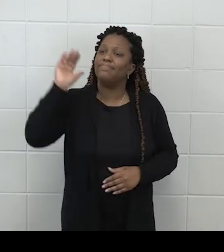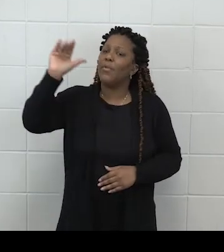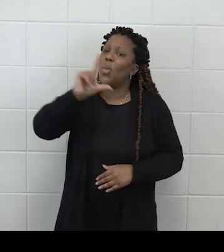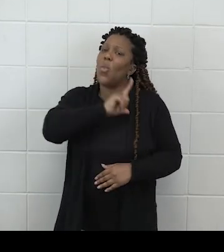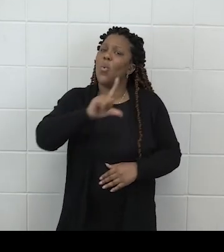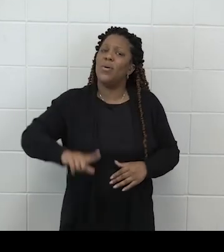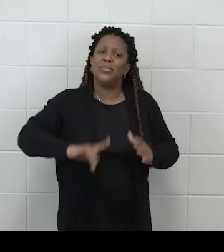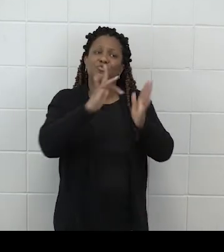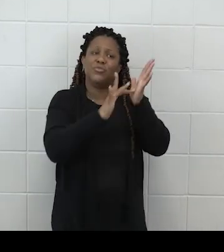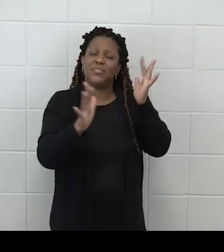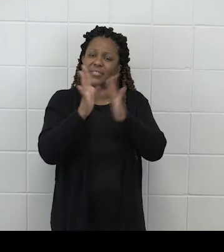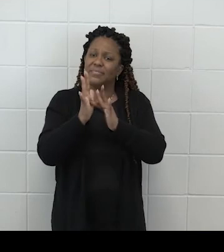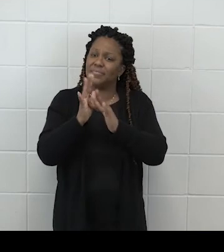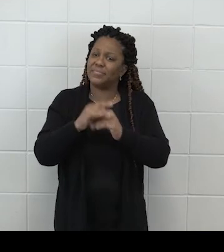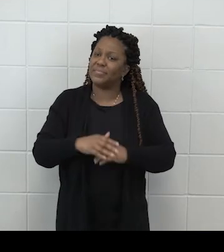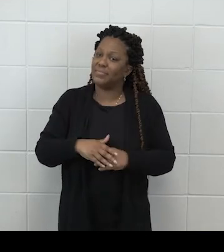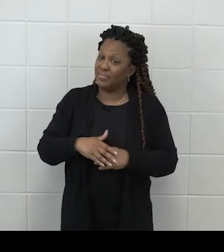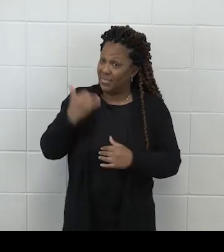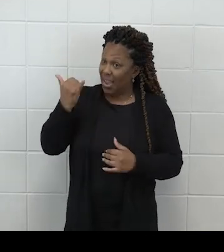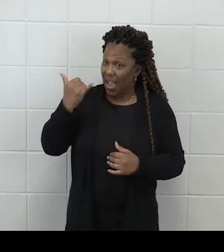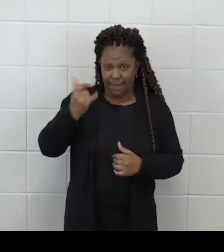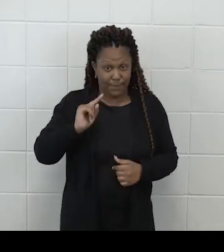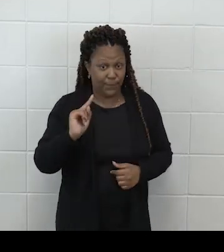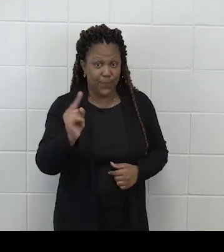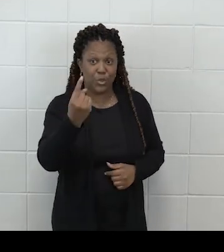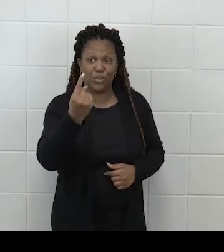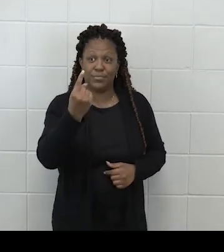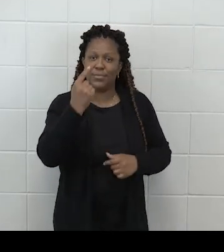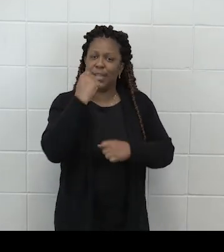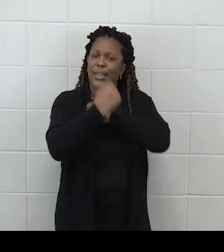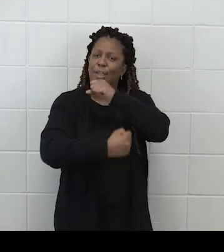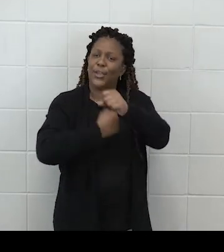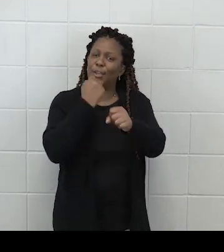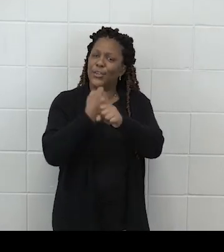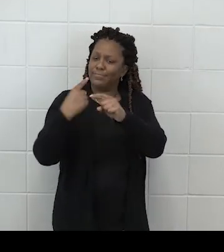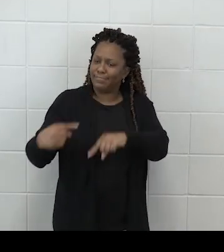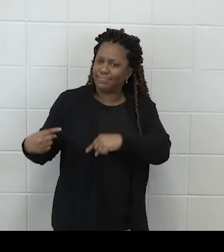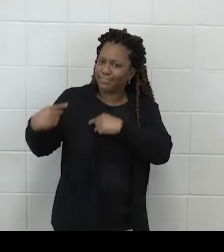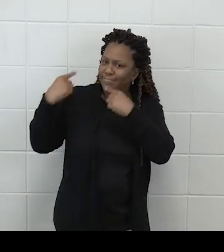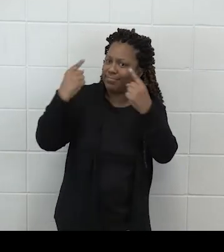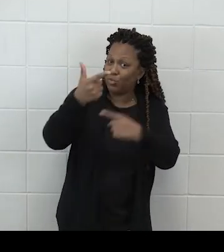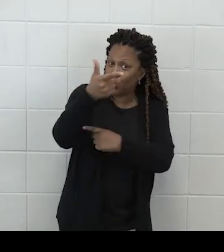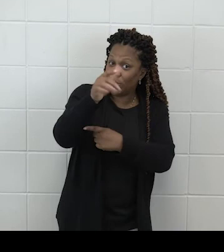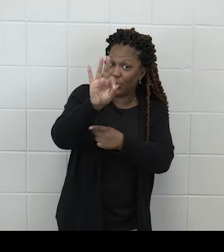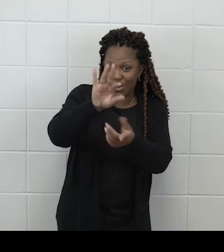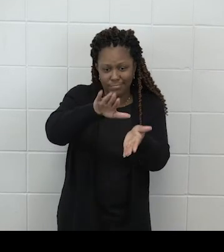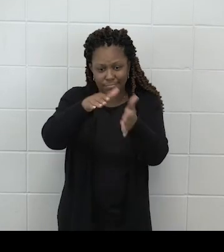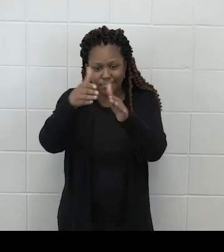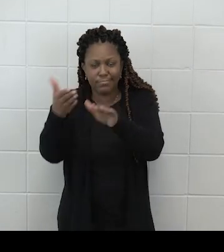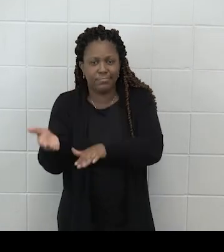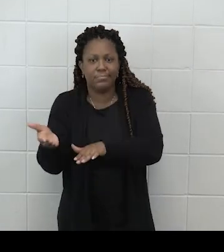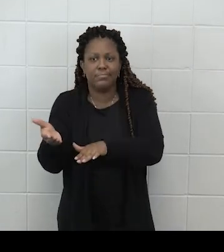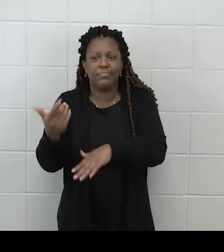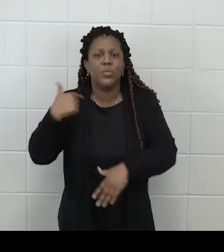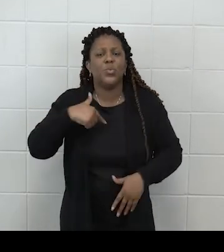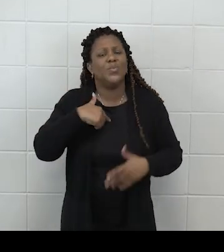the pain of all who suffer. On this, the first anniversary of George Floyd's death, we pray for all who